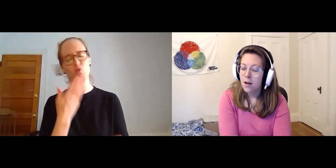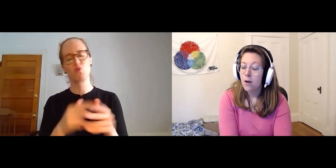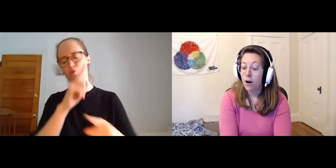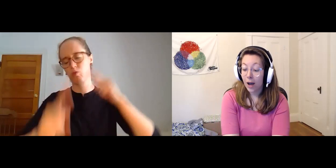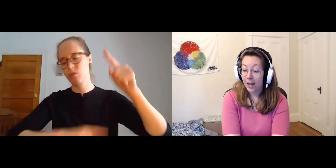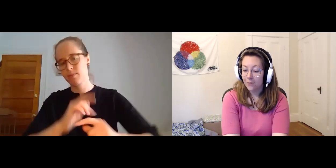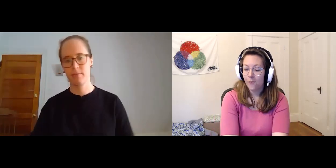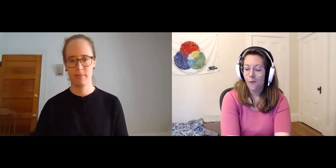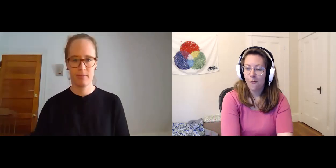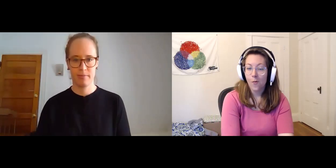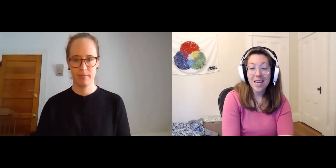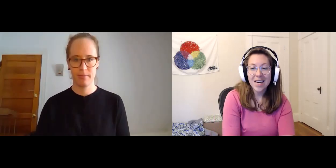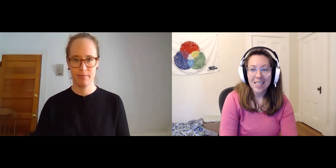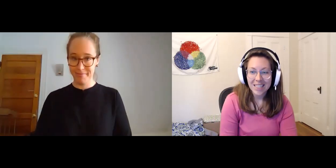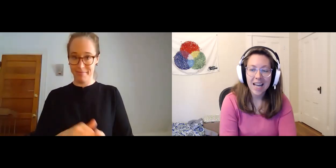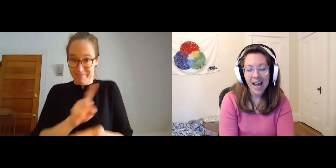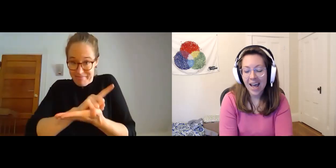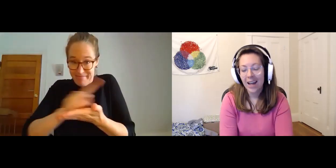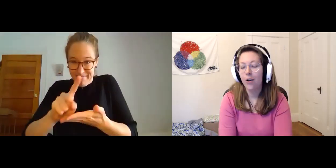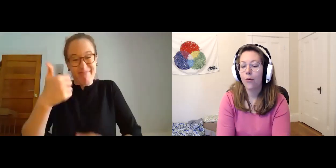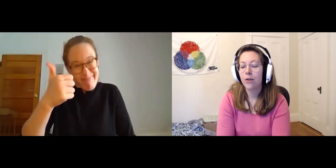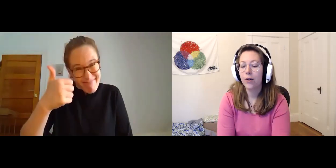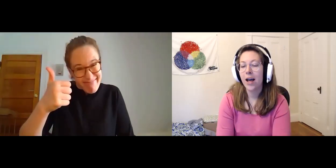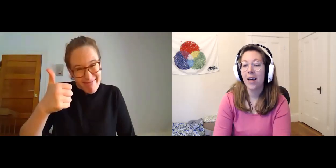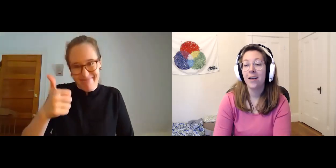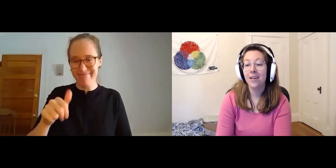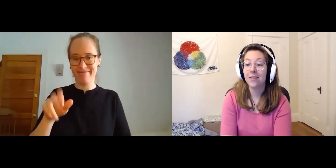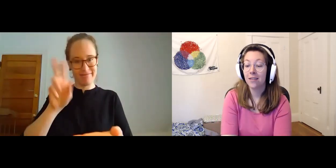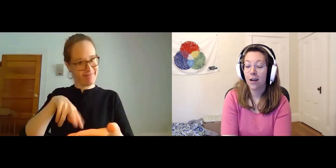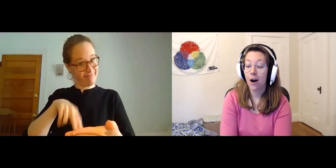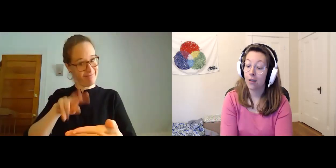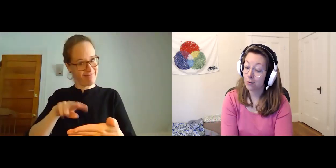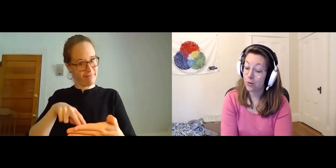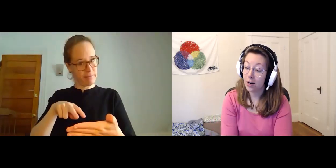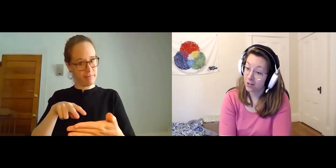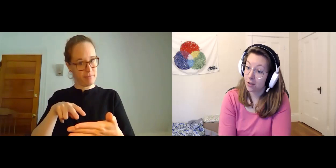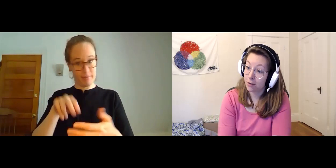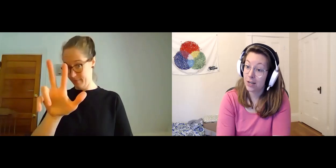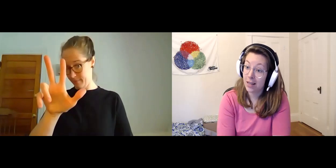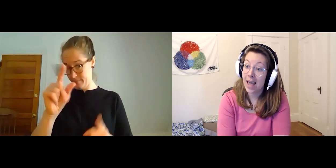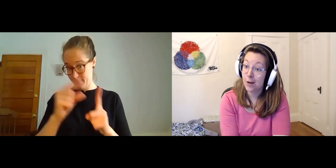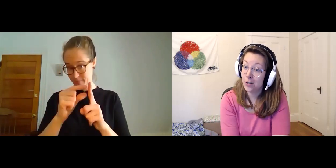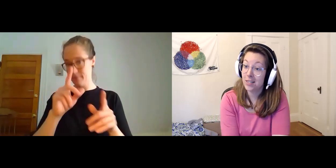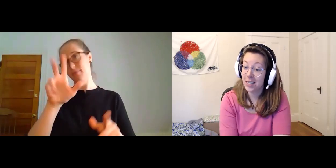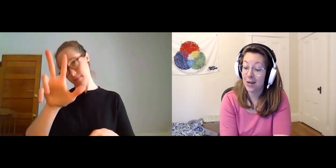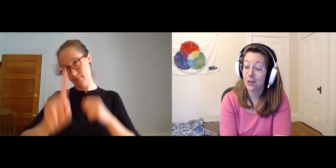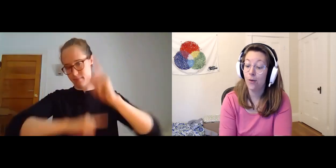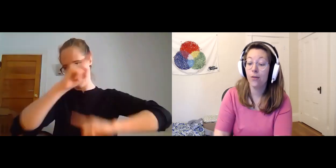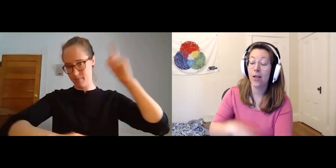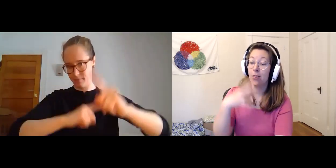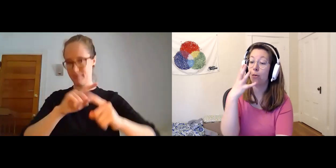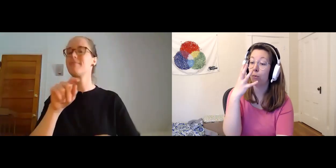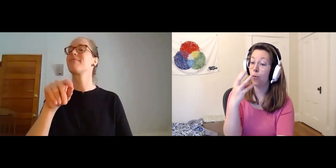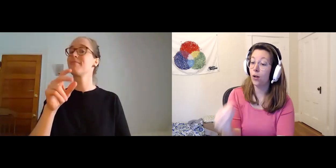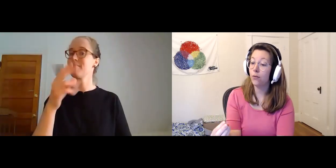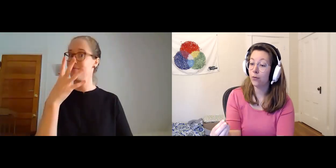Okay. Week 10, we read Our three words are the three animals in the title. So we